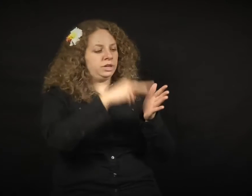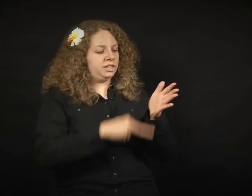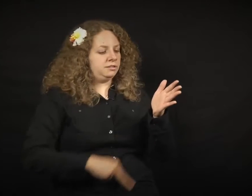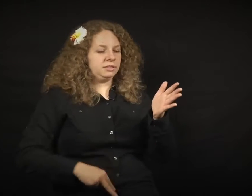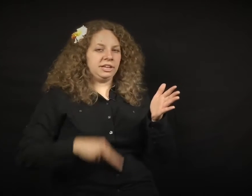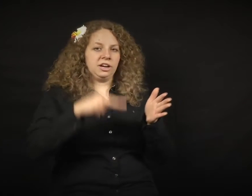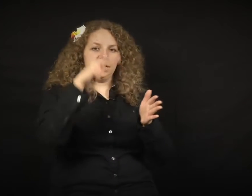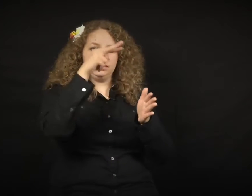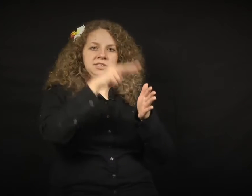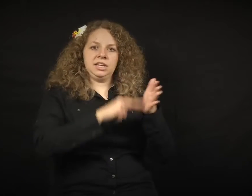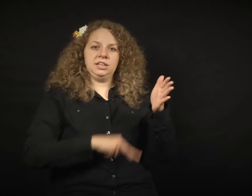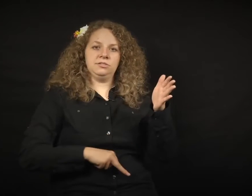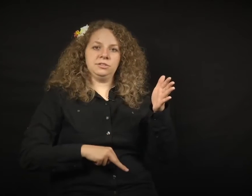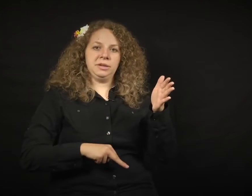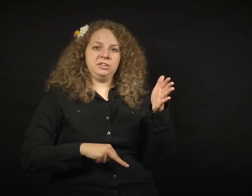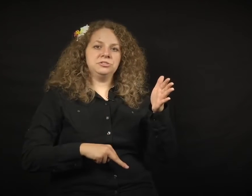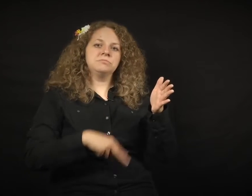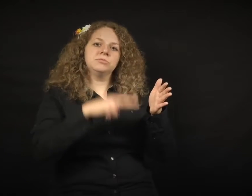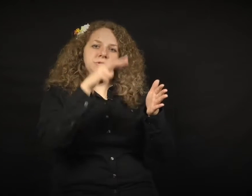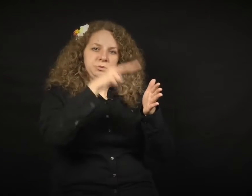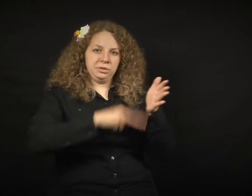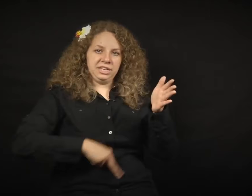read, like your eyes scanning over the page, read,